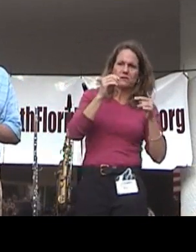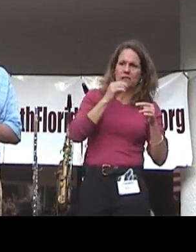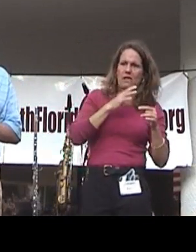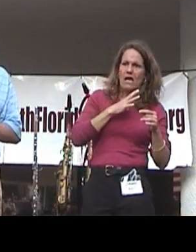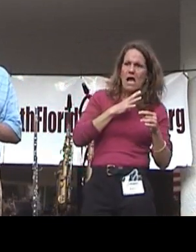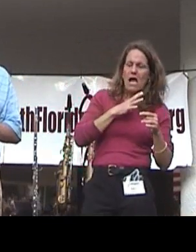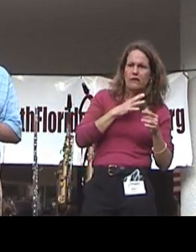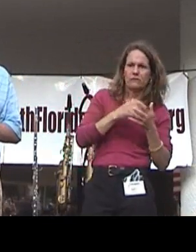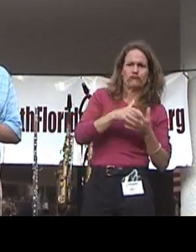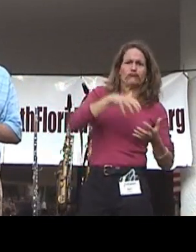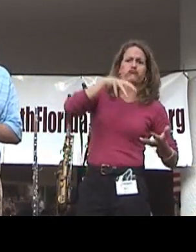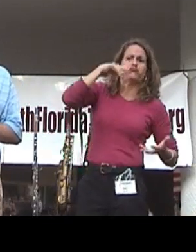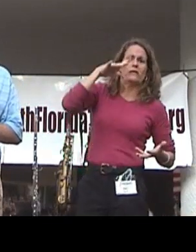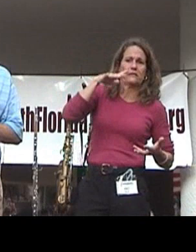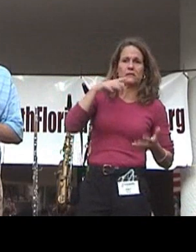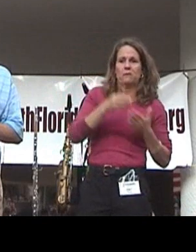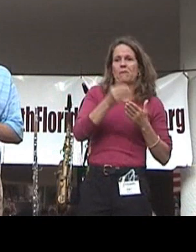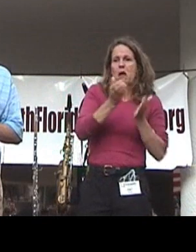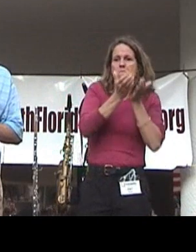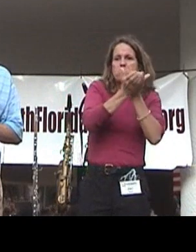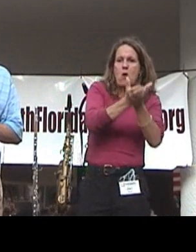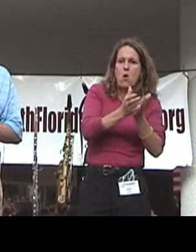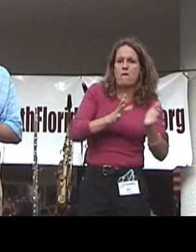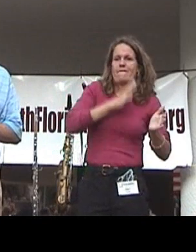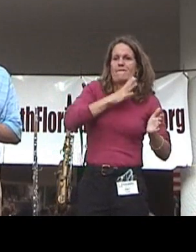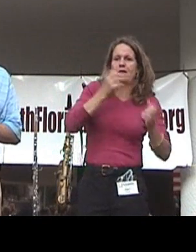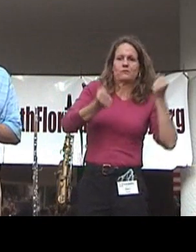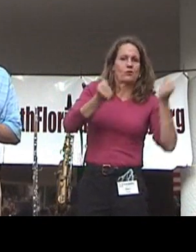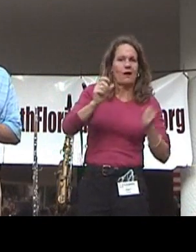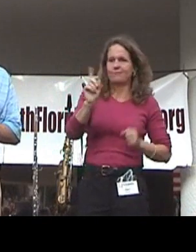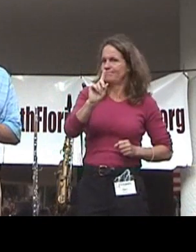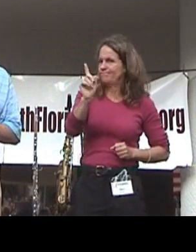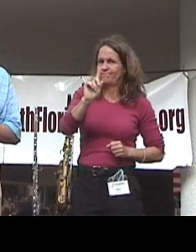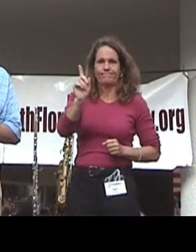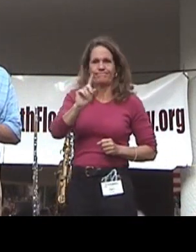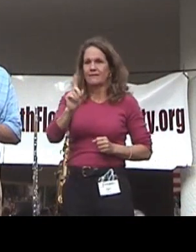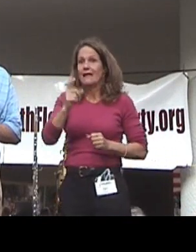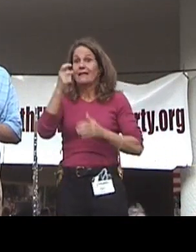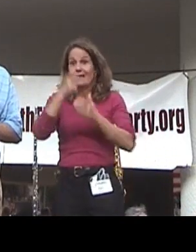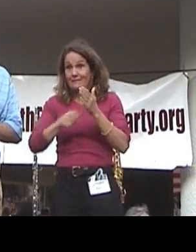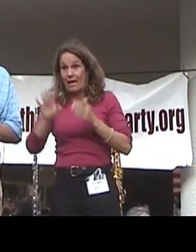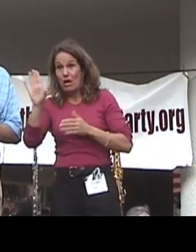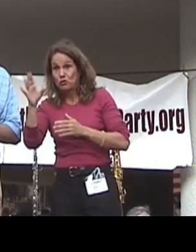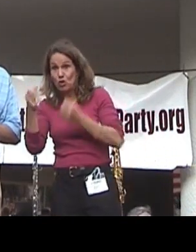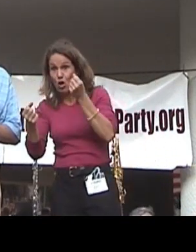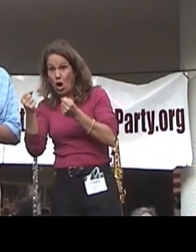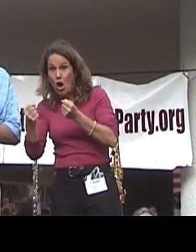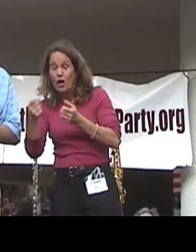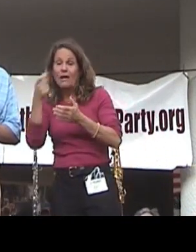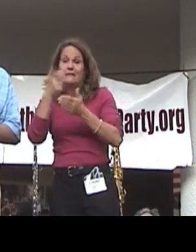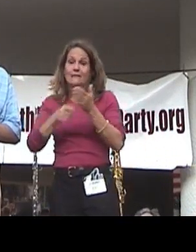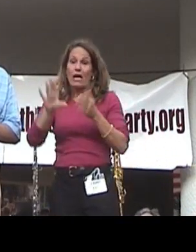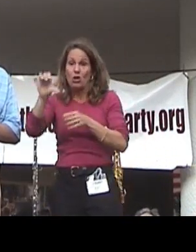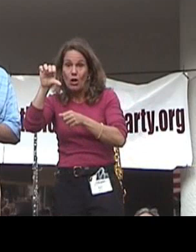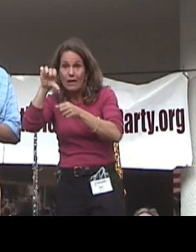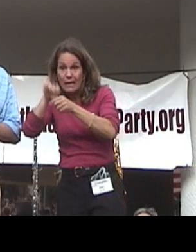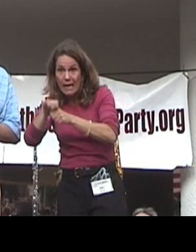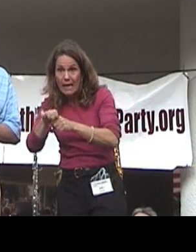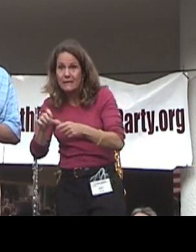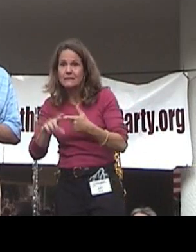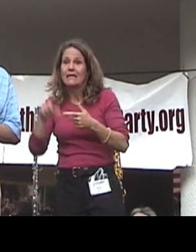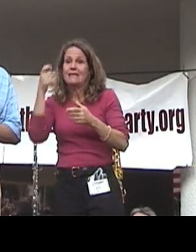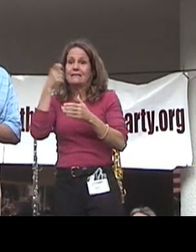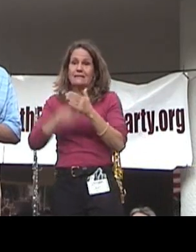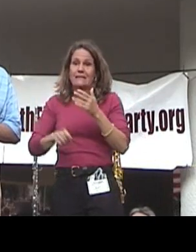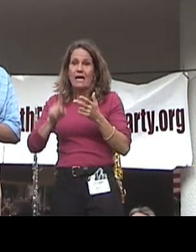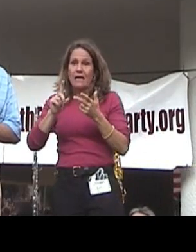boat or a big fancy car. Let me tell you something. They tax your car, they tax your gasoline, they tax